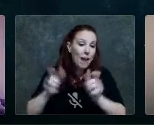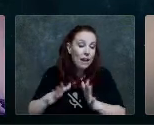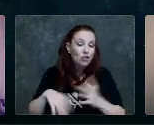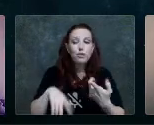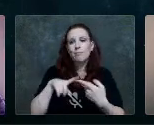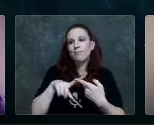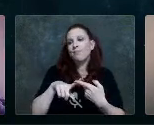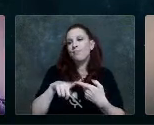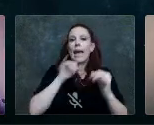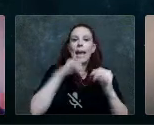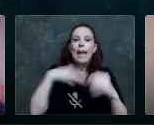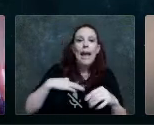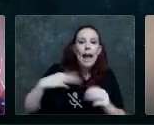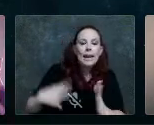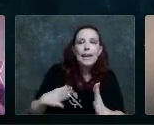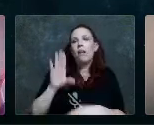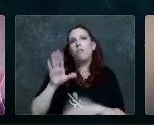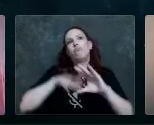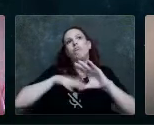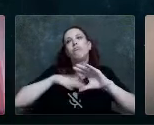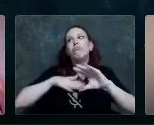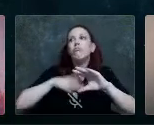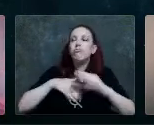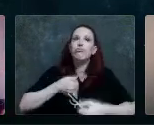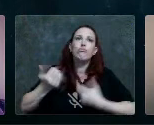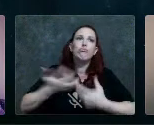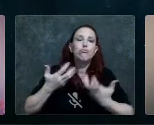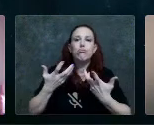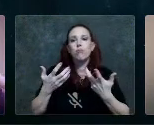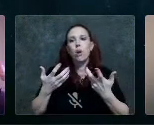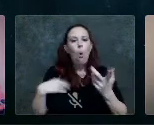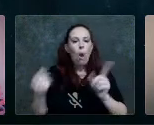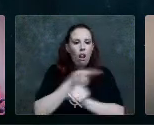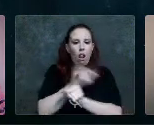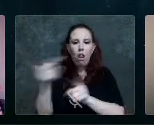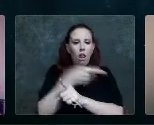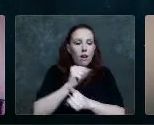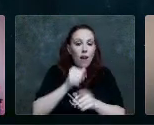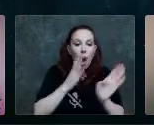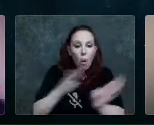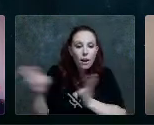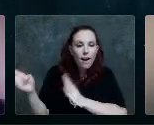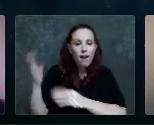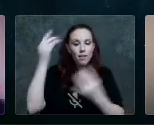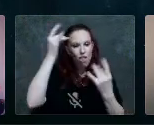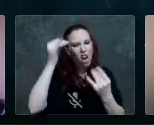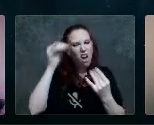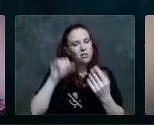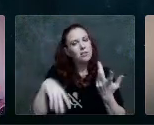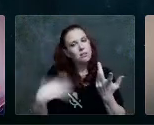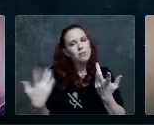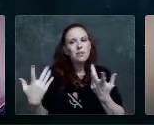and rambled, usually in like a behavioral interview. They felt like your thoughts weren't organized. That's a whole other topic on itself. And I think that's sort of an